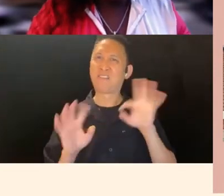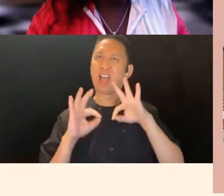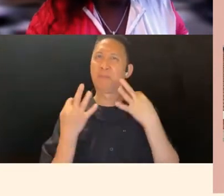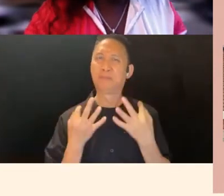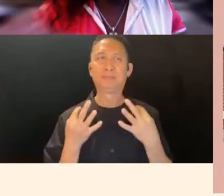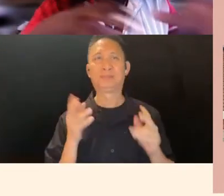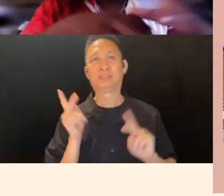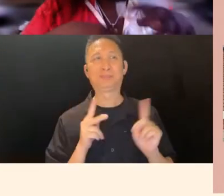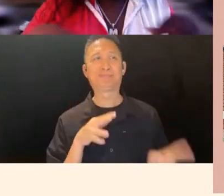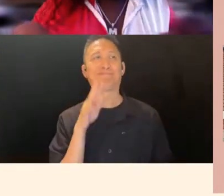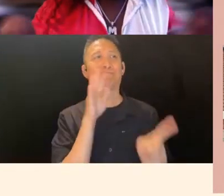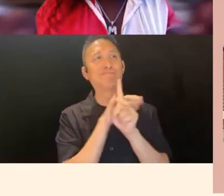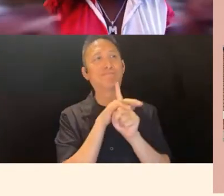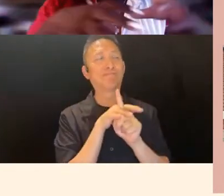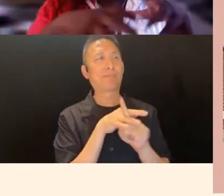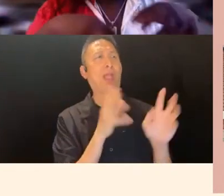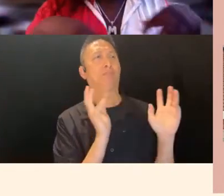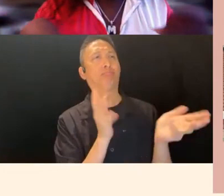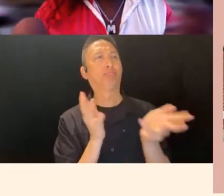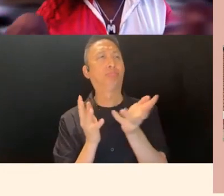It's like